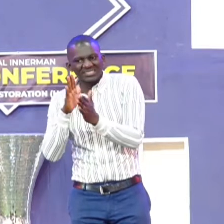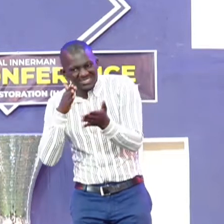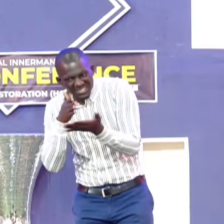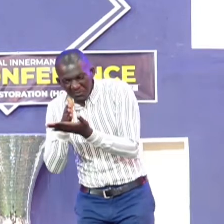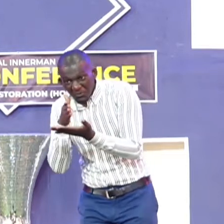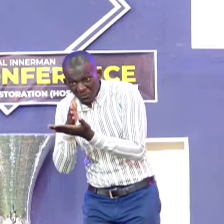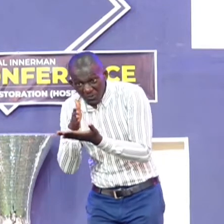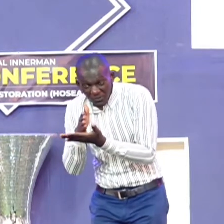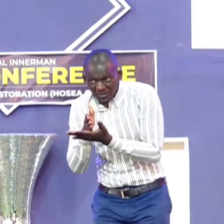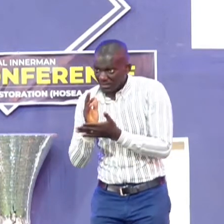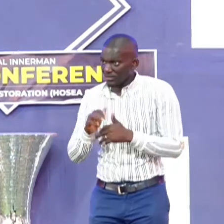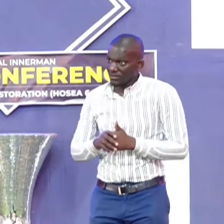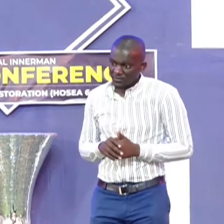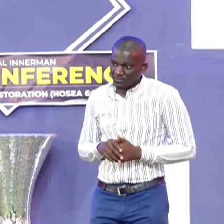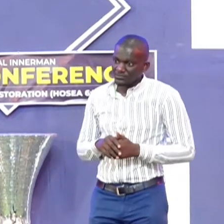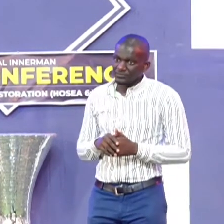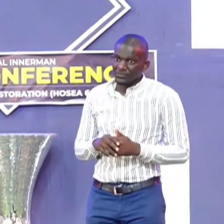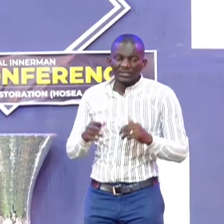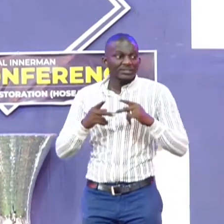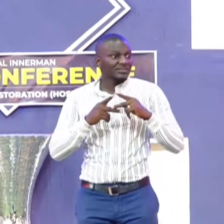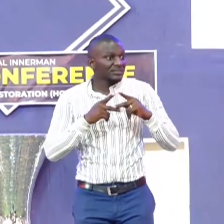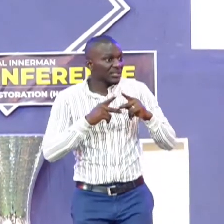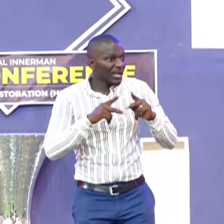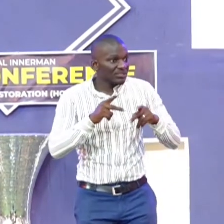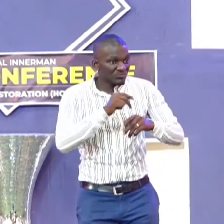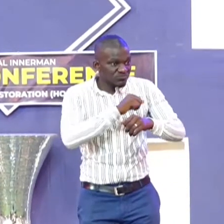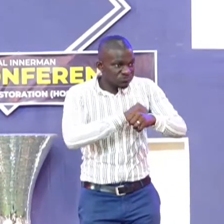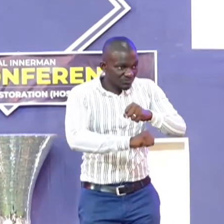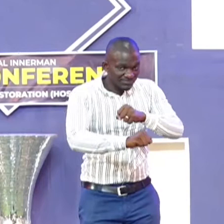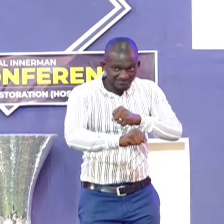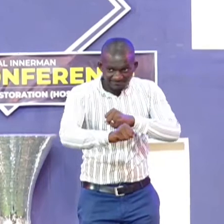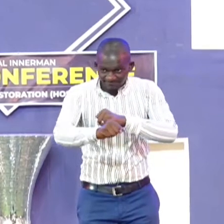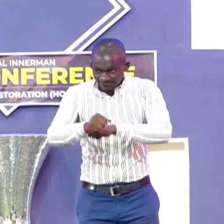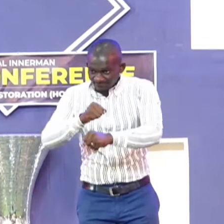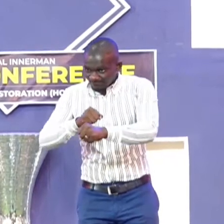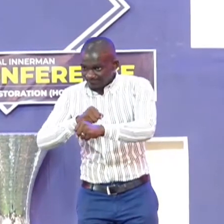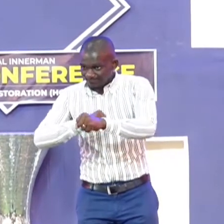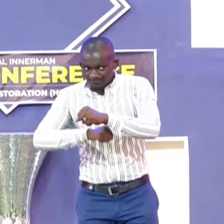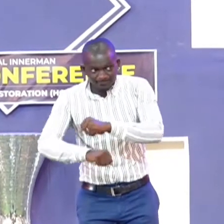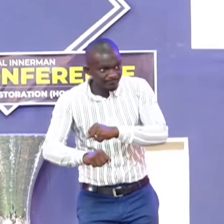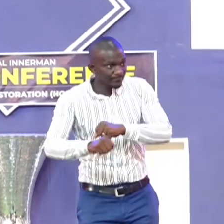whatever you've known as the truth, start implementing it.